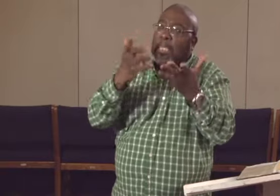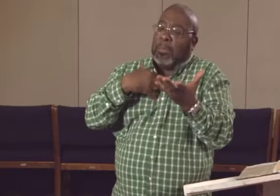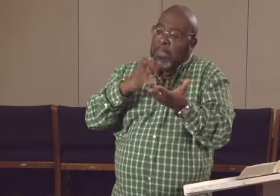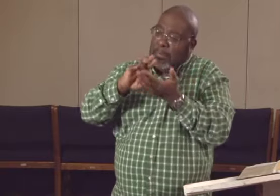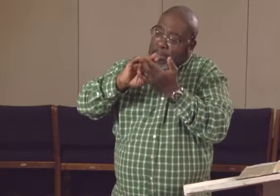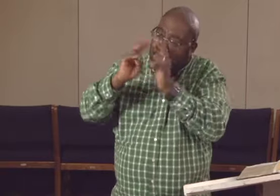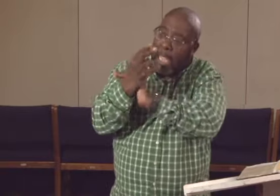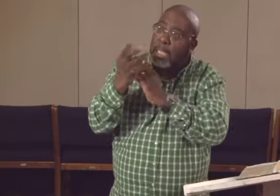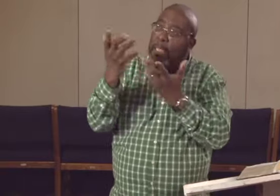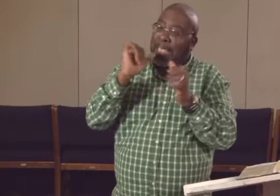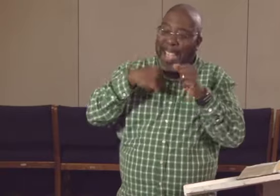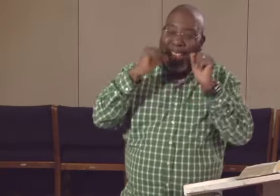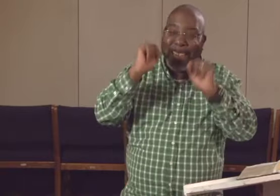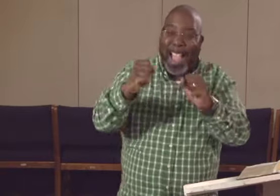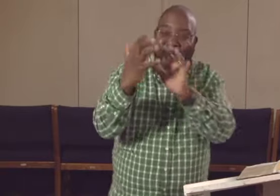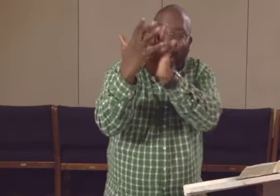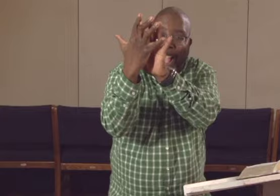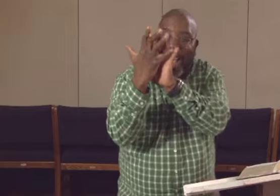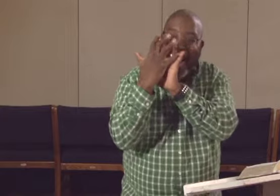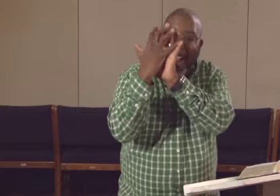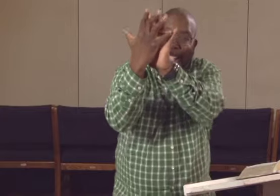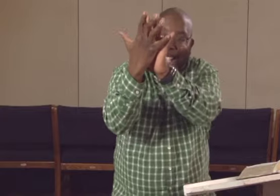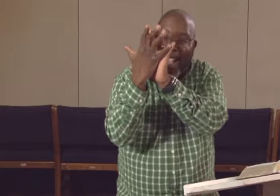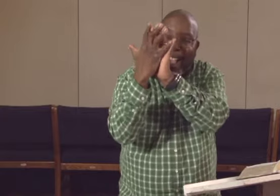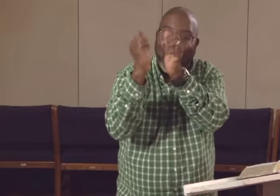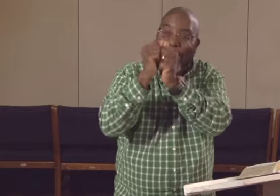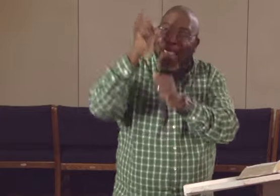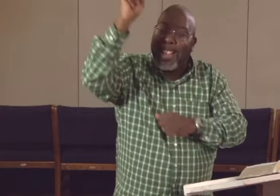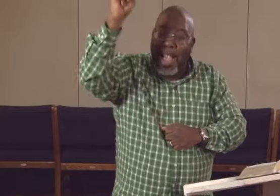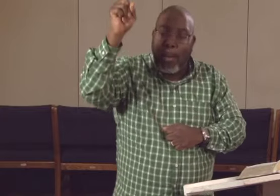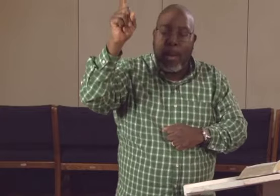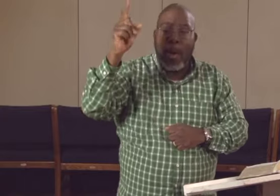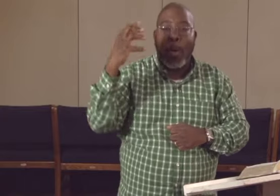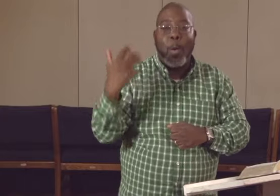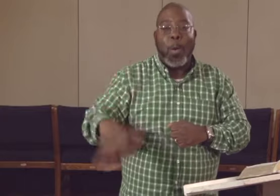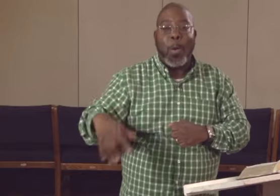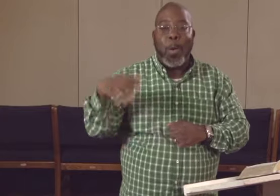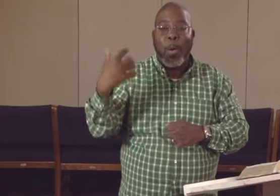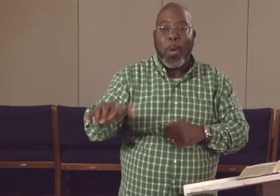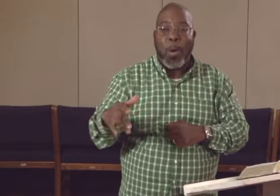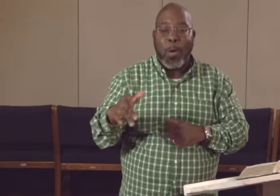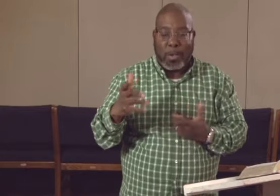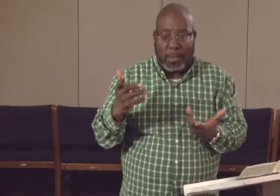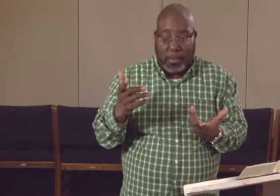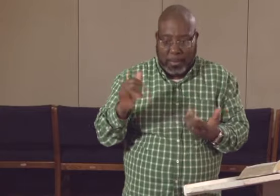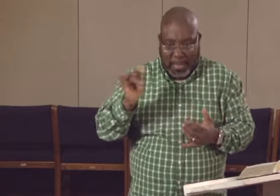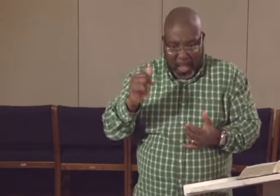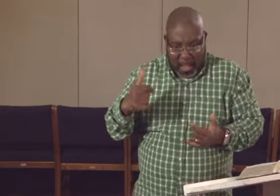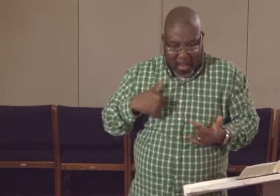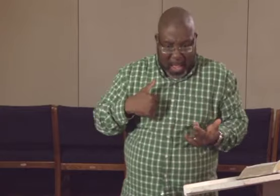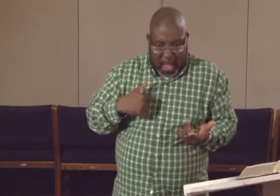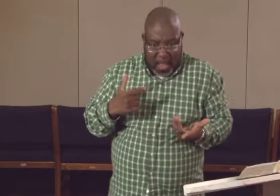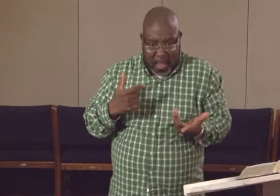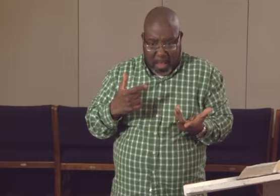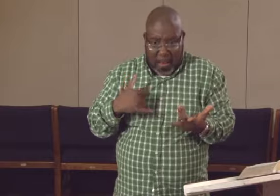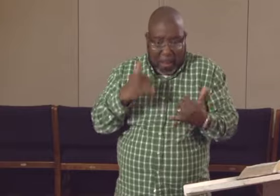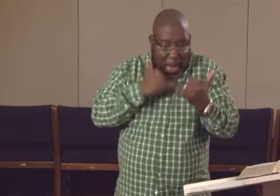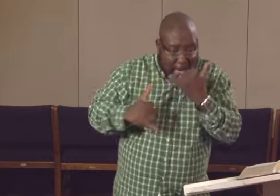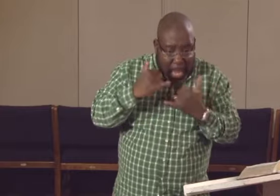thing you find, please, I'm willing to repent because I want that wonderful relationship with you." You know,